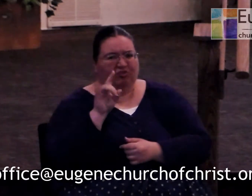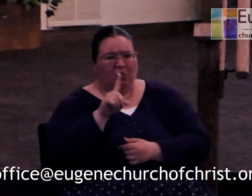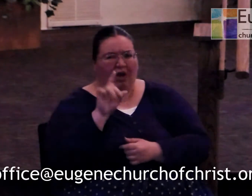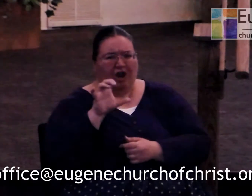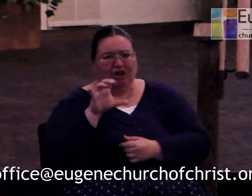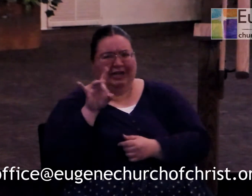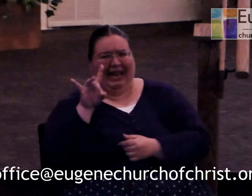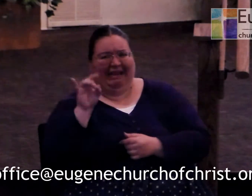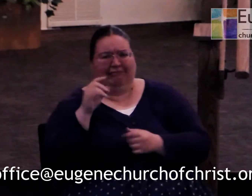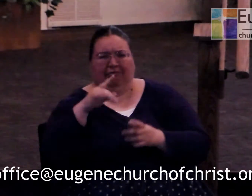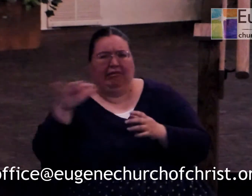all that.